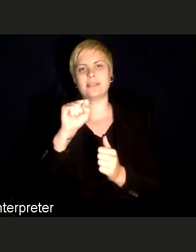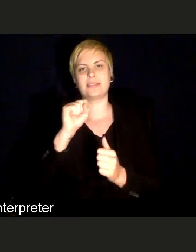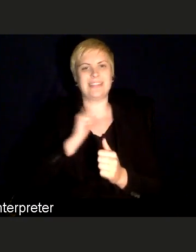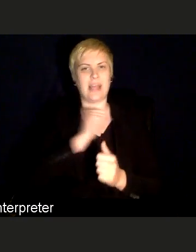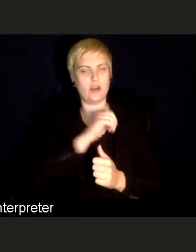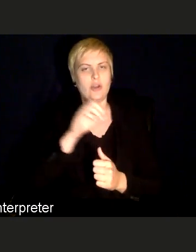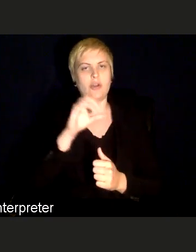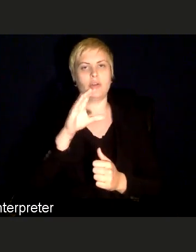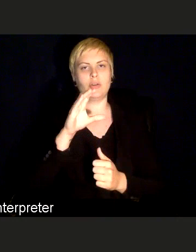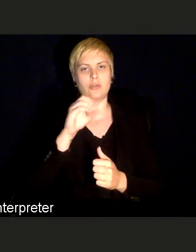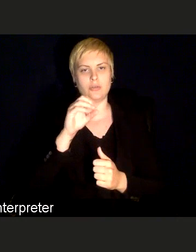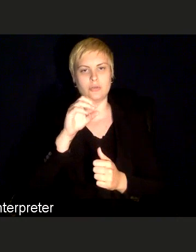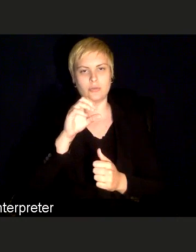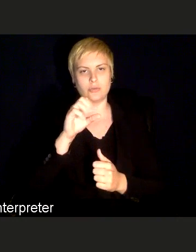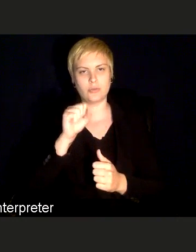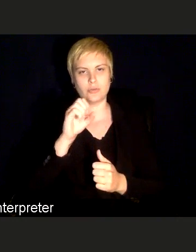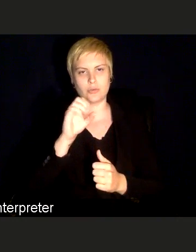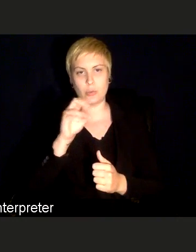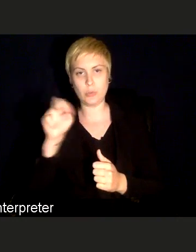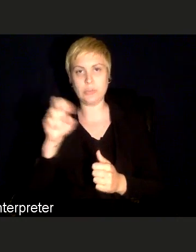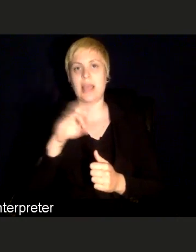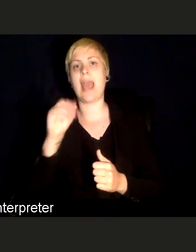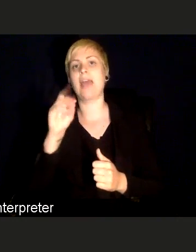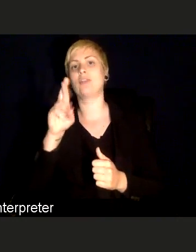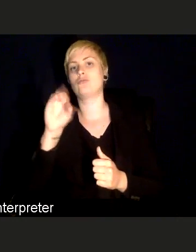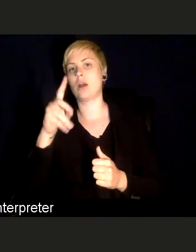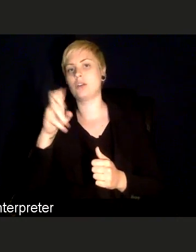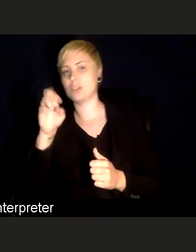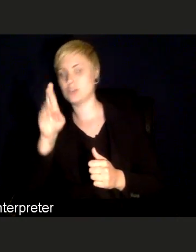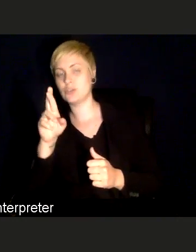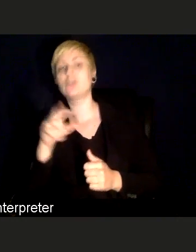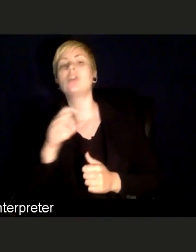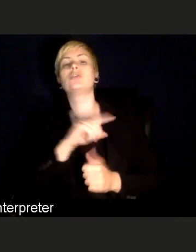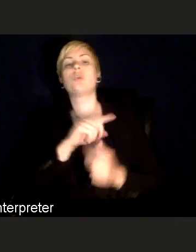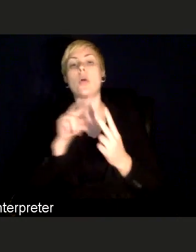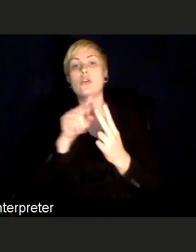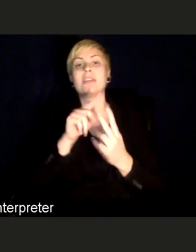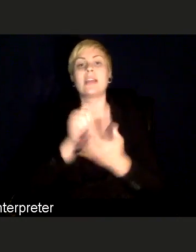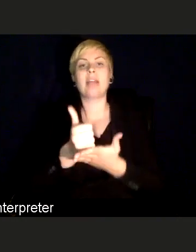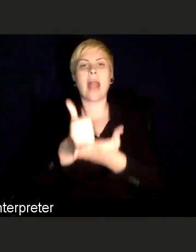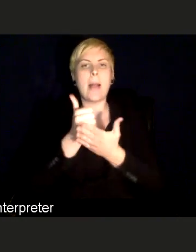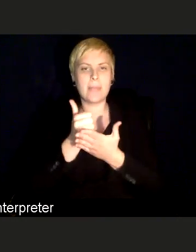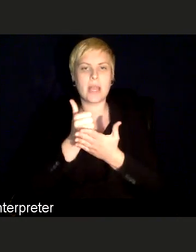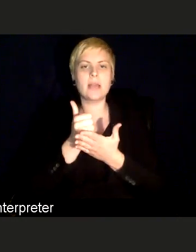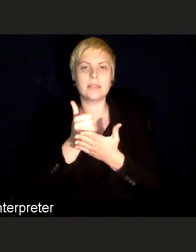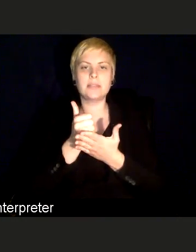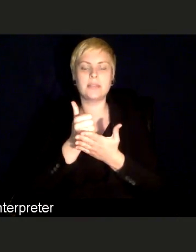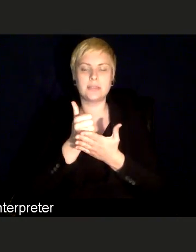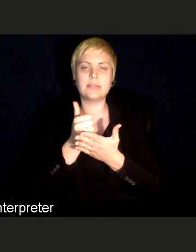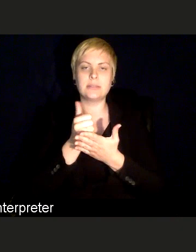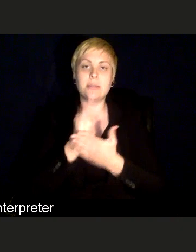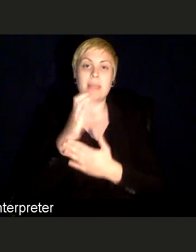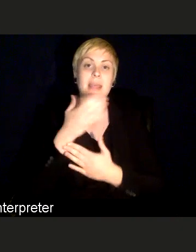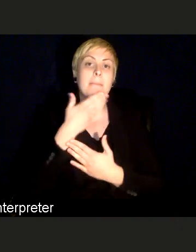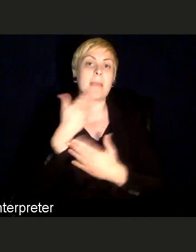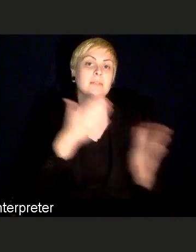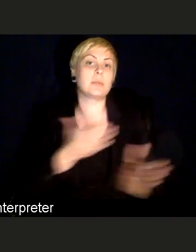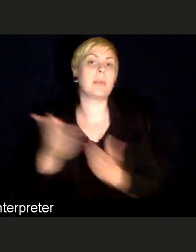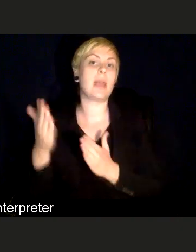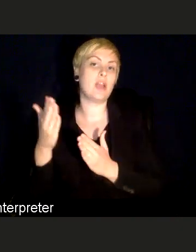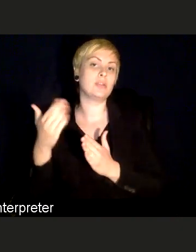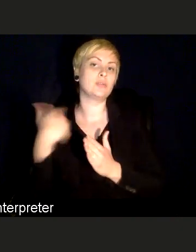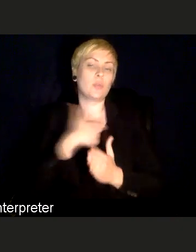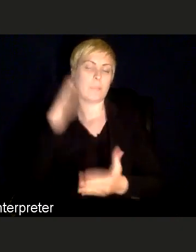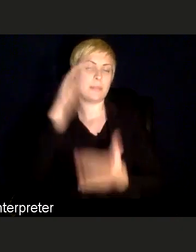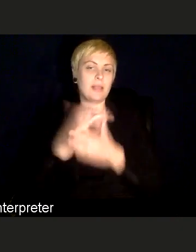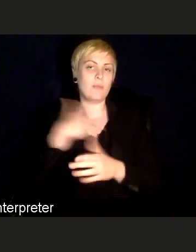Representative Blunt Rochester. So I think those are things that really are helping us be very well, as best prepared as we believe we can be. And we